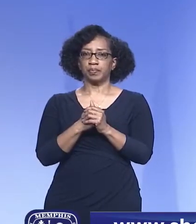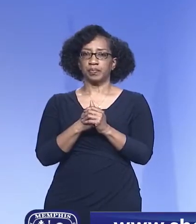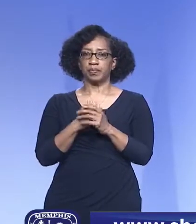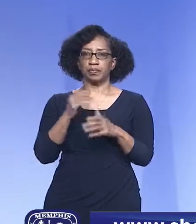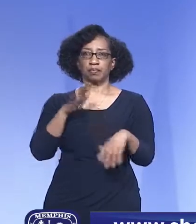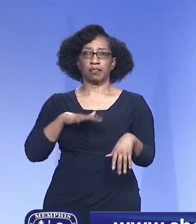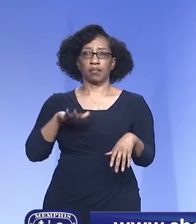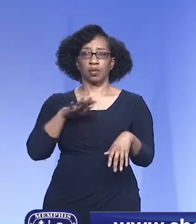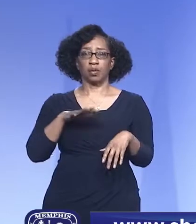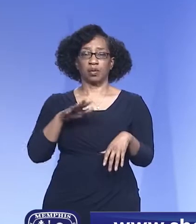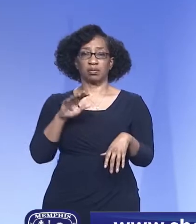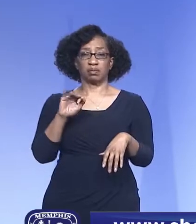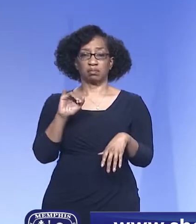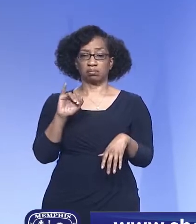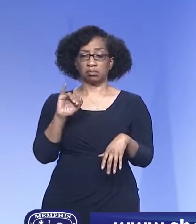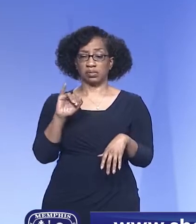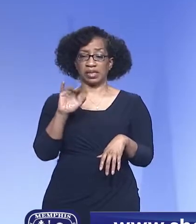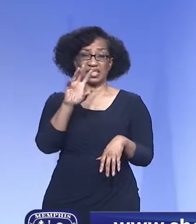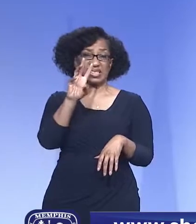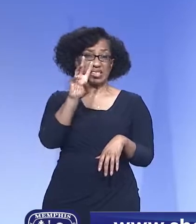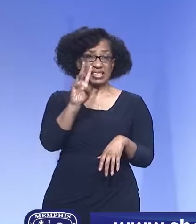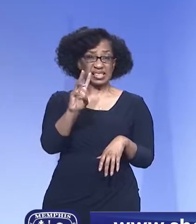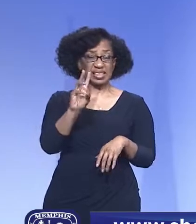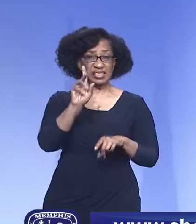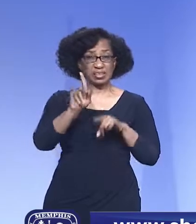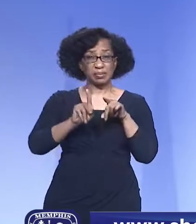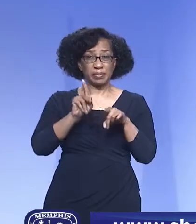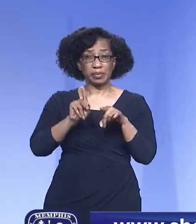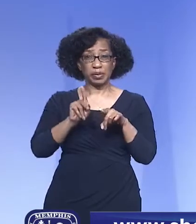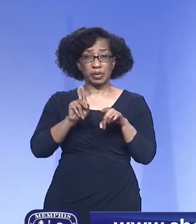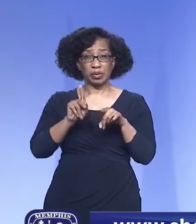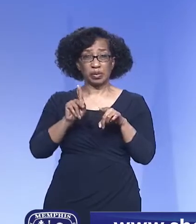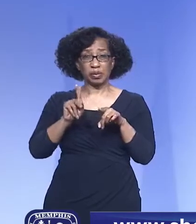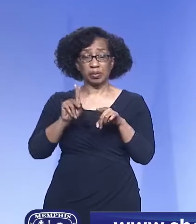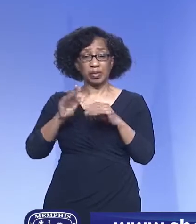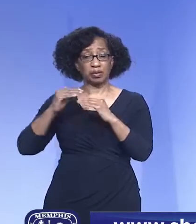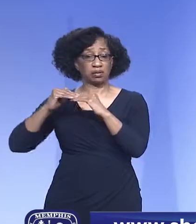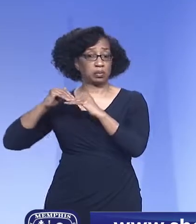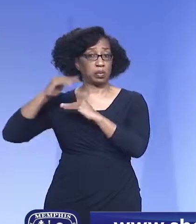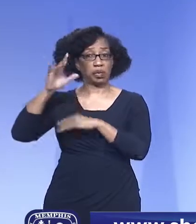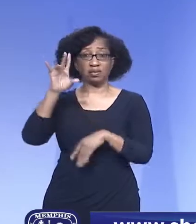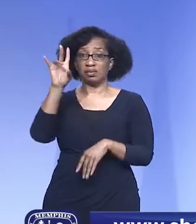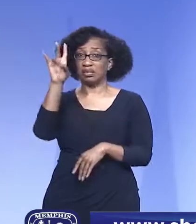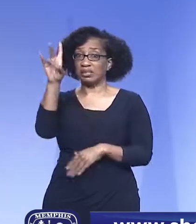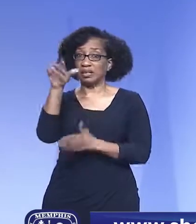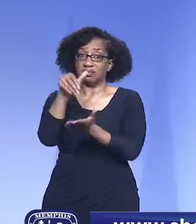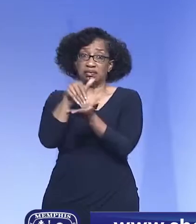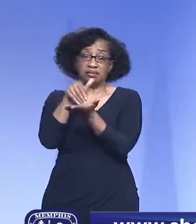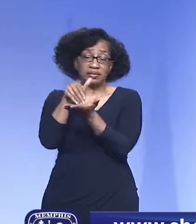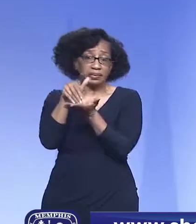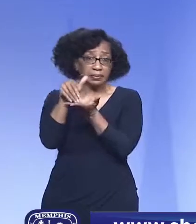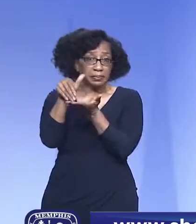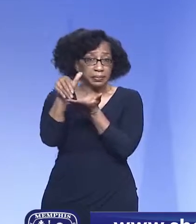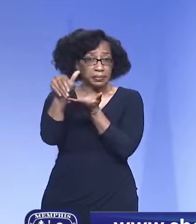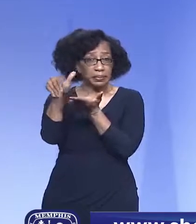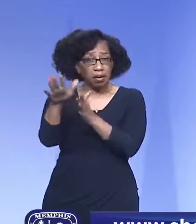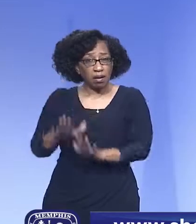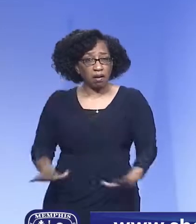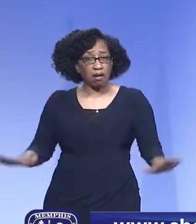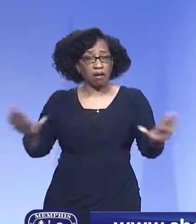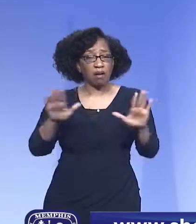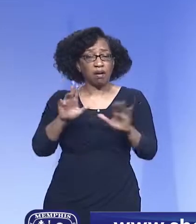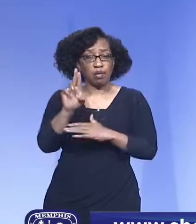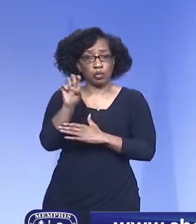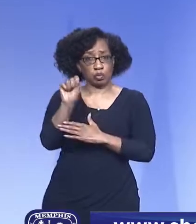6 cases out of almost 7 million doses that have been given throughout the country.